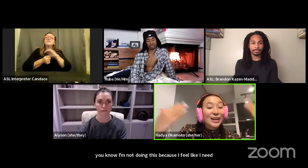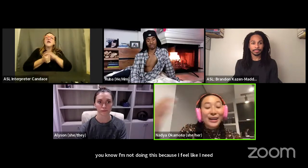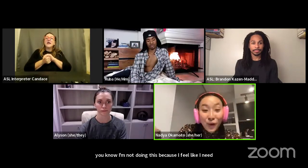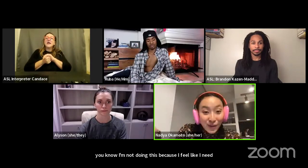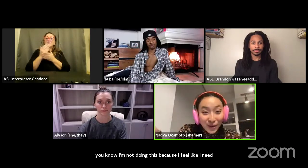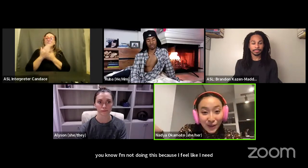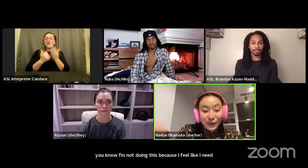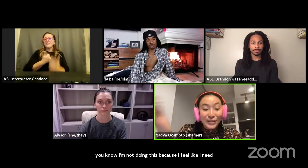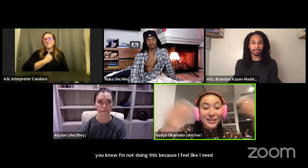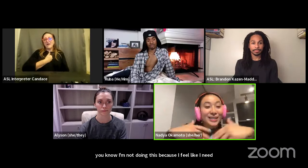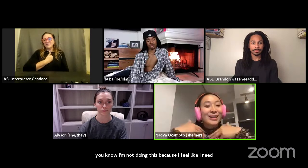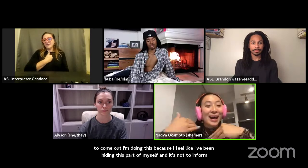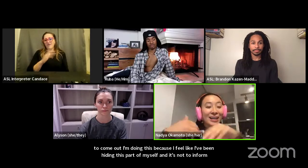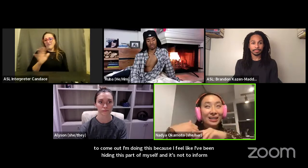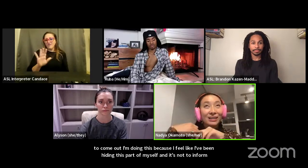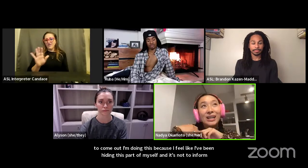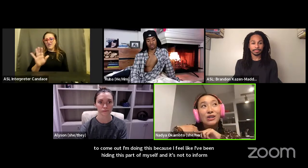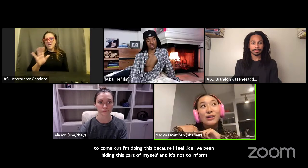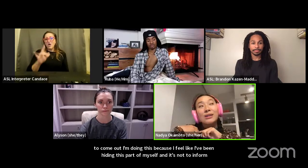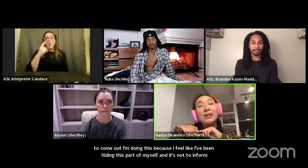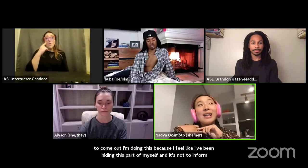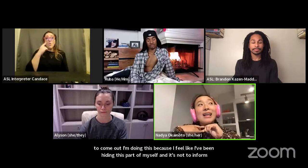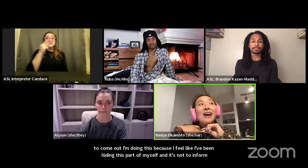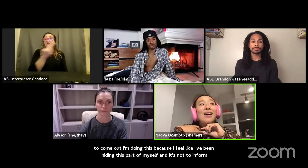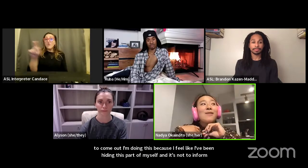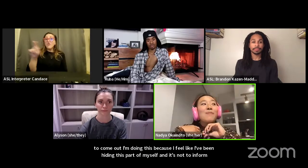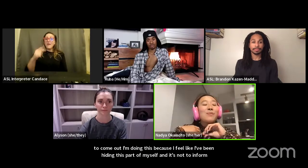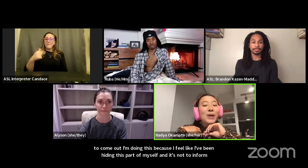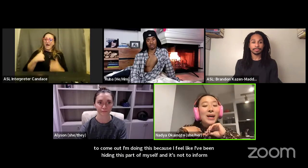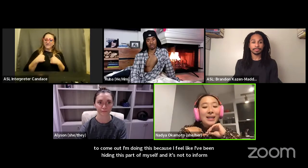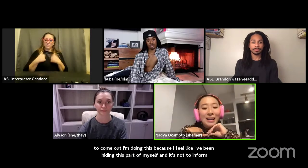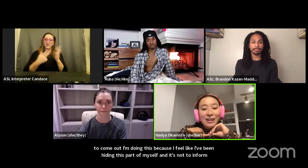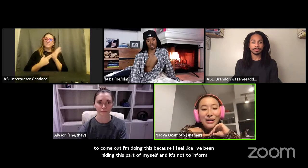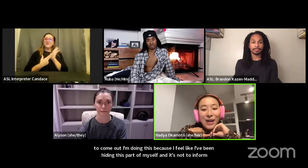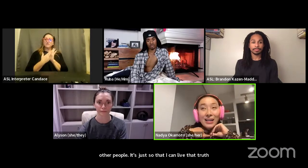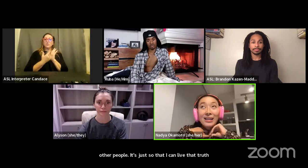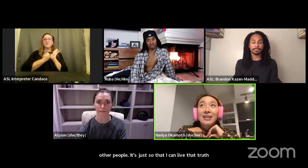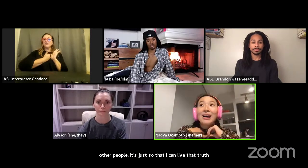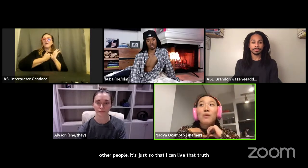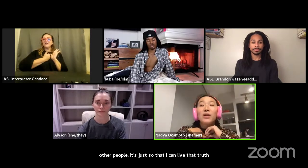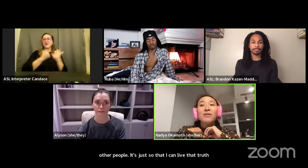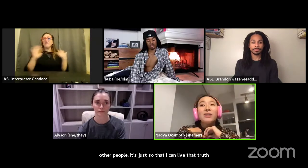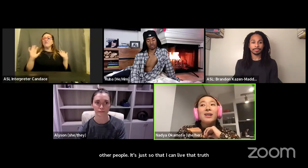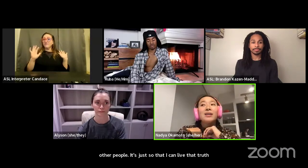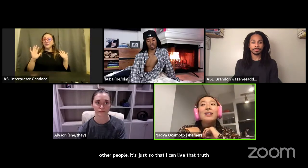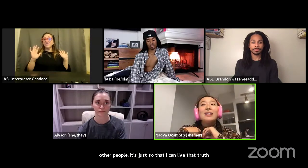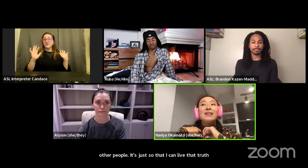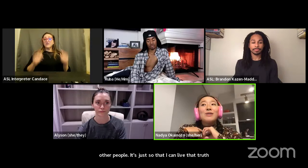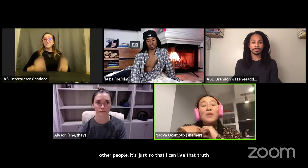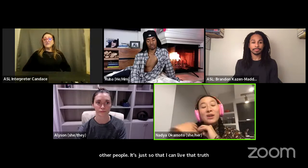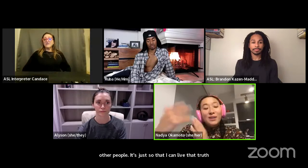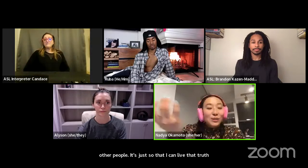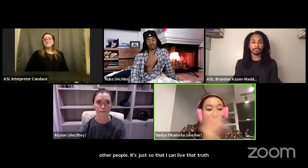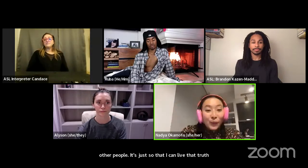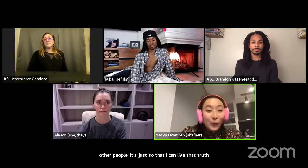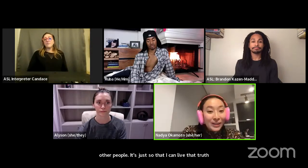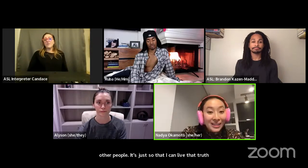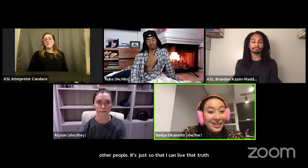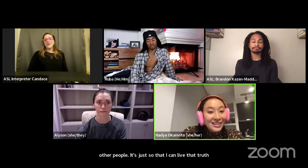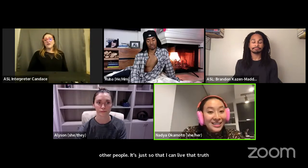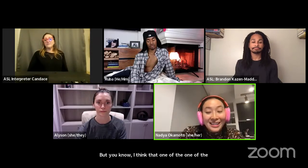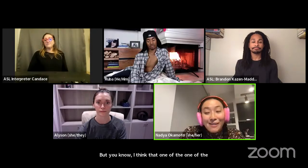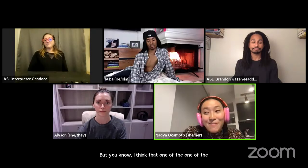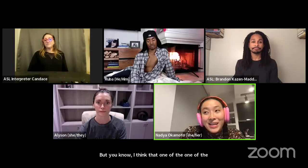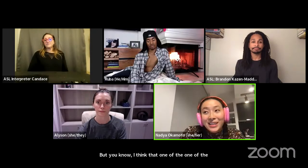not to inform other people. It's just so that I can live that truth. But, you know, I think that one of the most